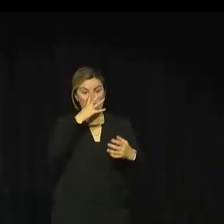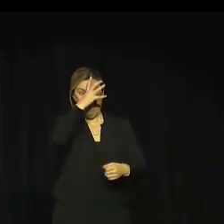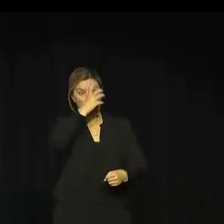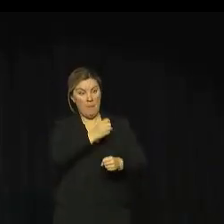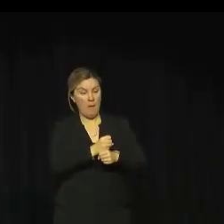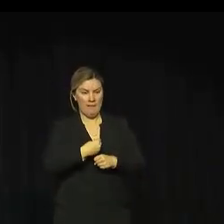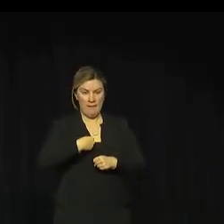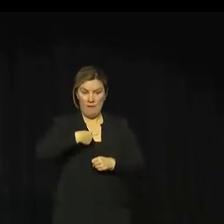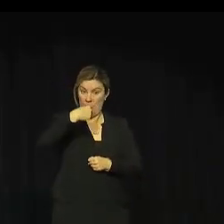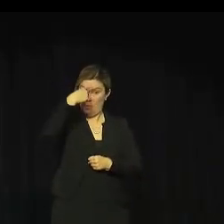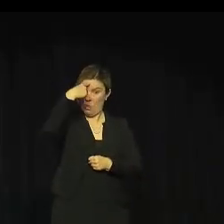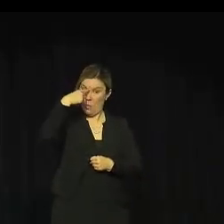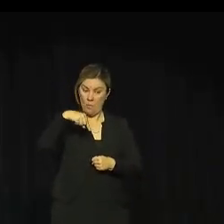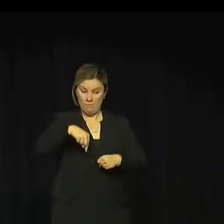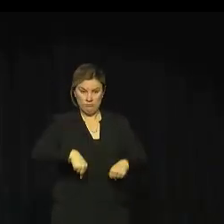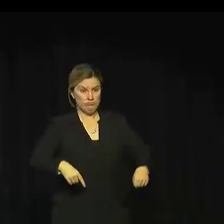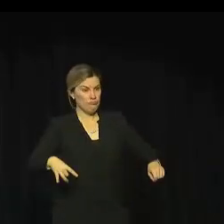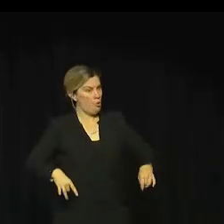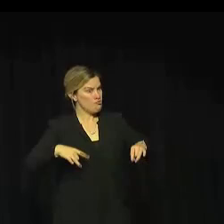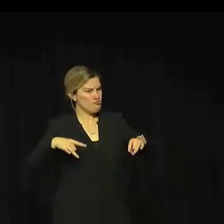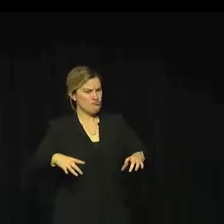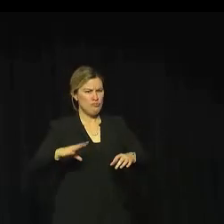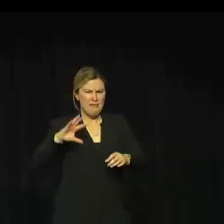country, Australia, in the